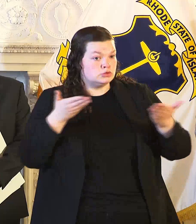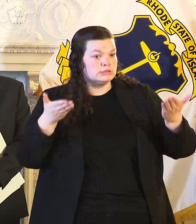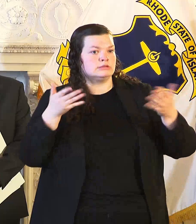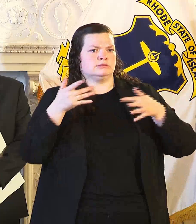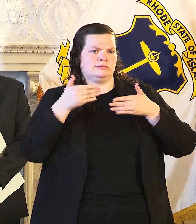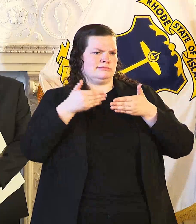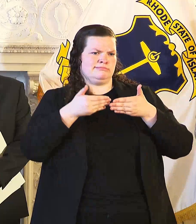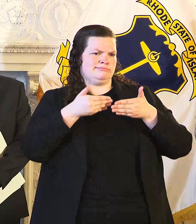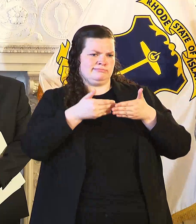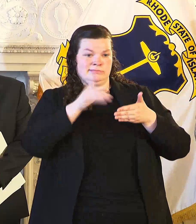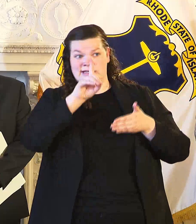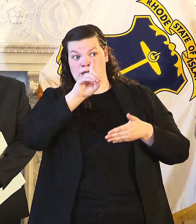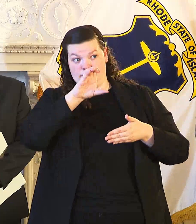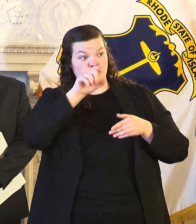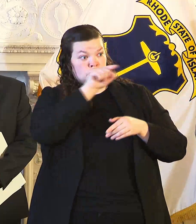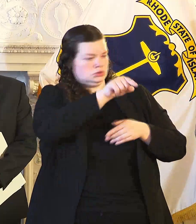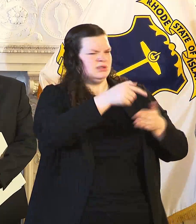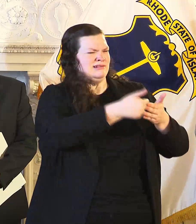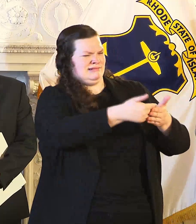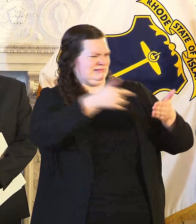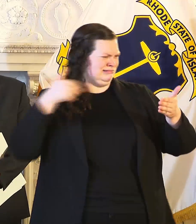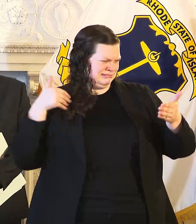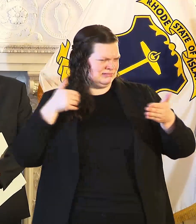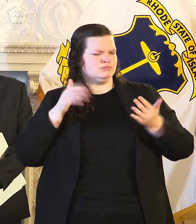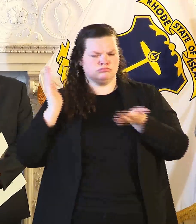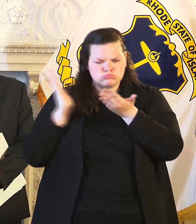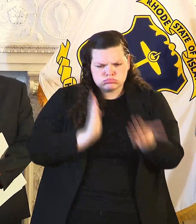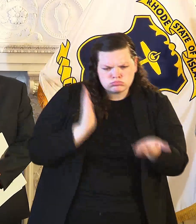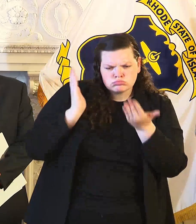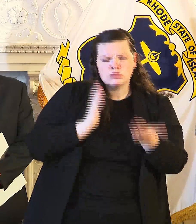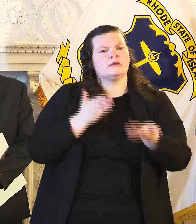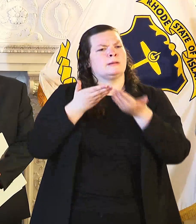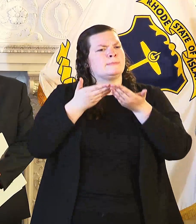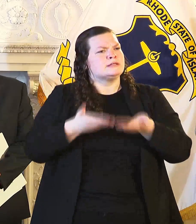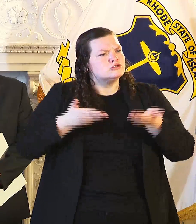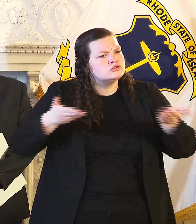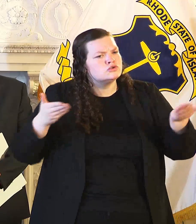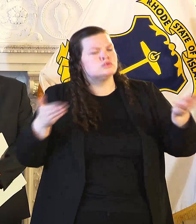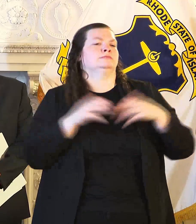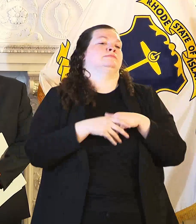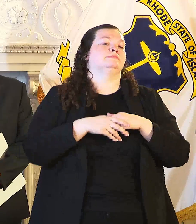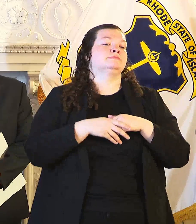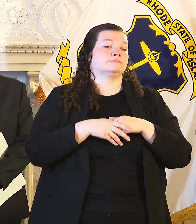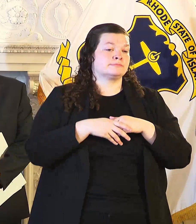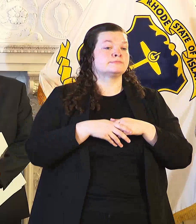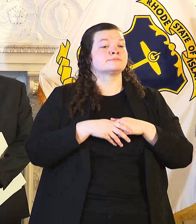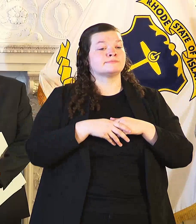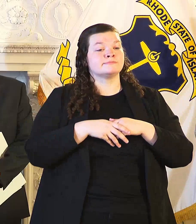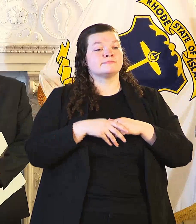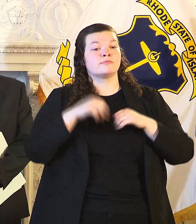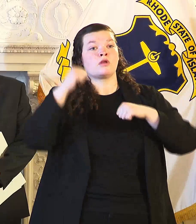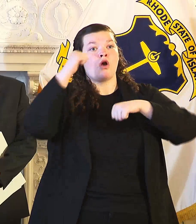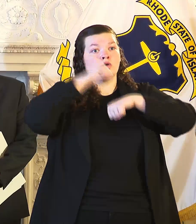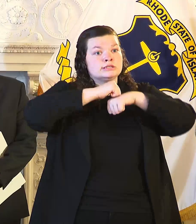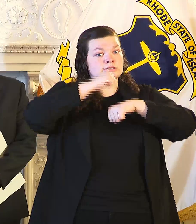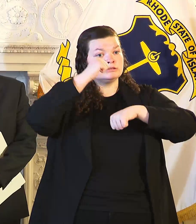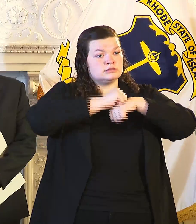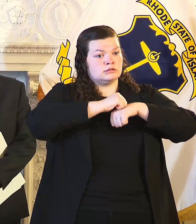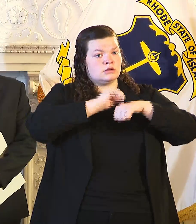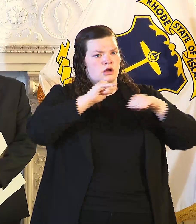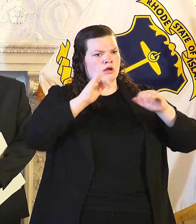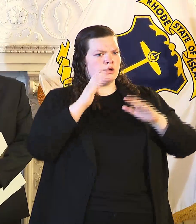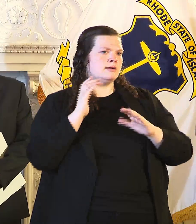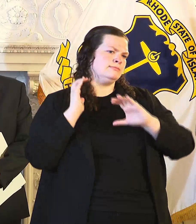there's bridge bearings, there's bridge beams, there's precast concrete elements, and as soon as they're designed, we have fabricators ready to go to start building them.